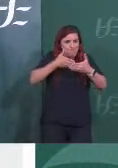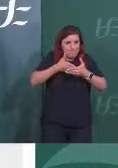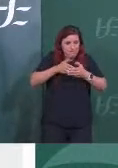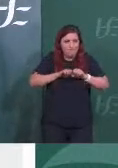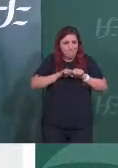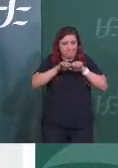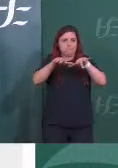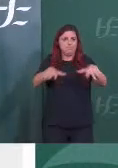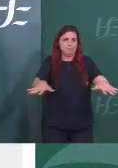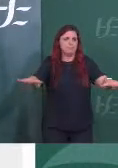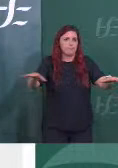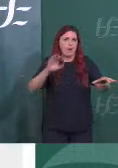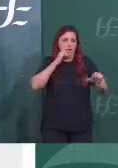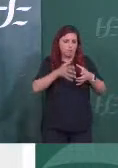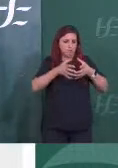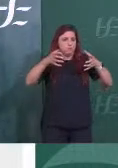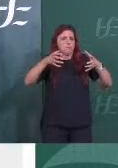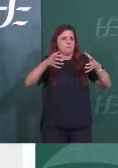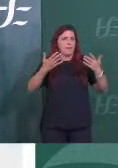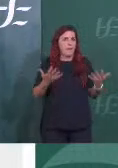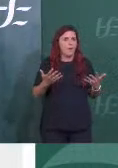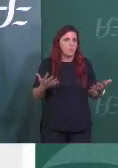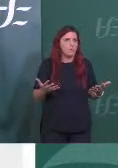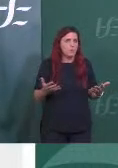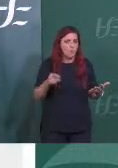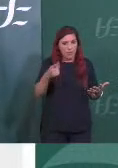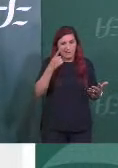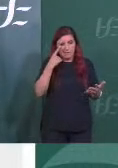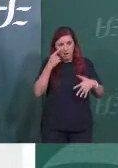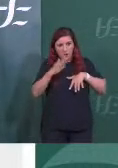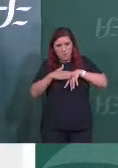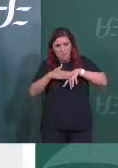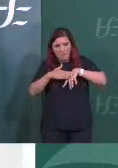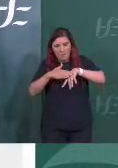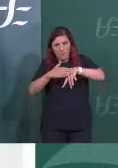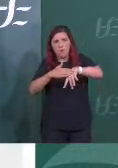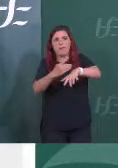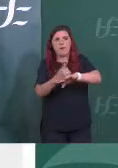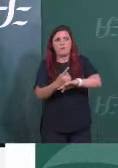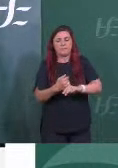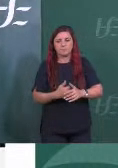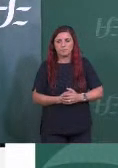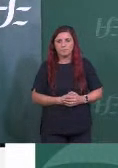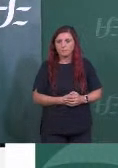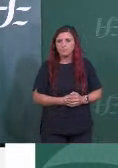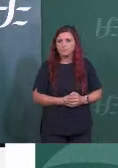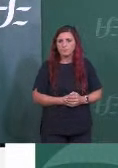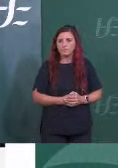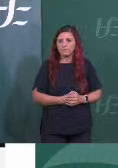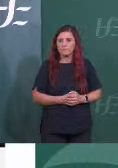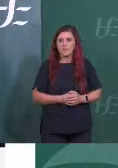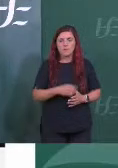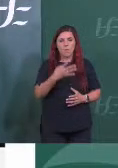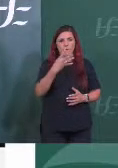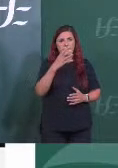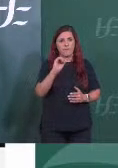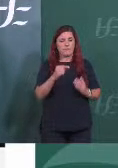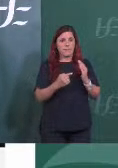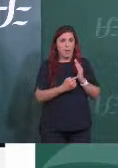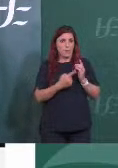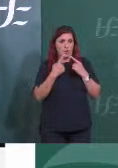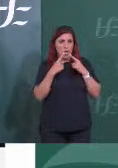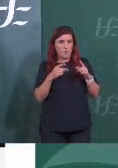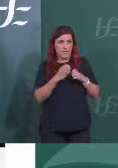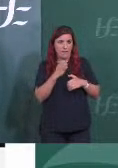given the astonishingly high number of cases in the UK of 50,000 plus per day. So the risk there in Public Health England